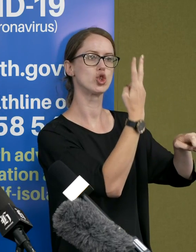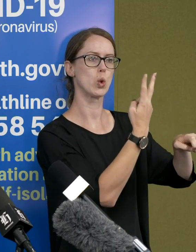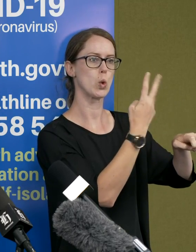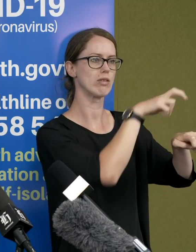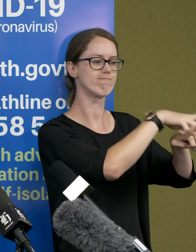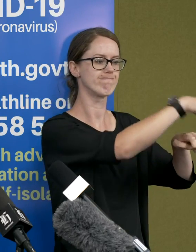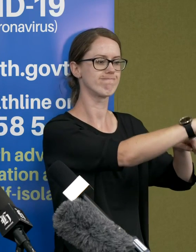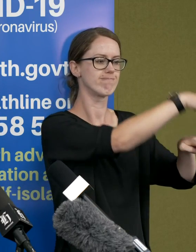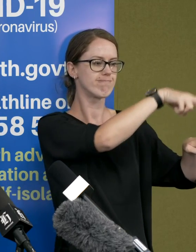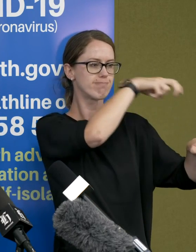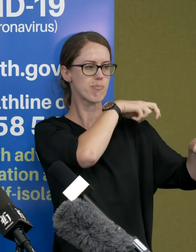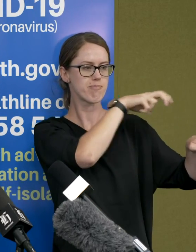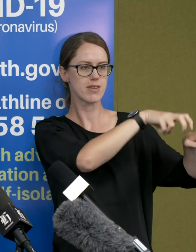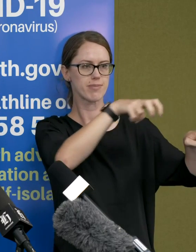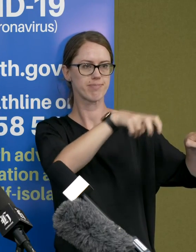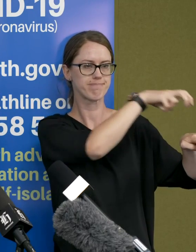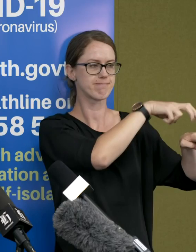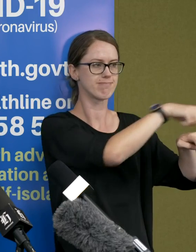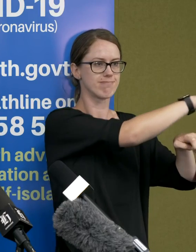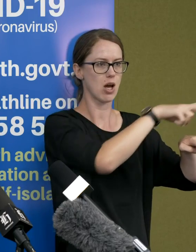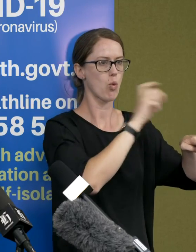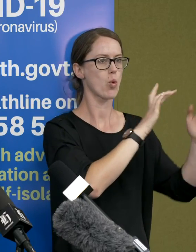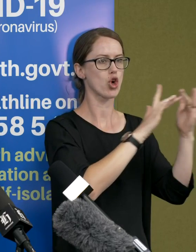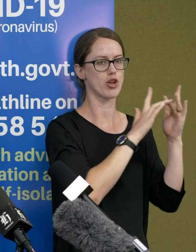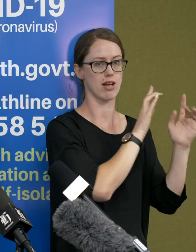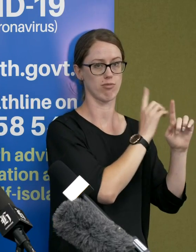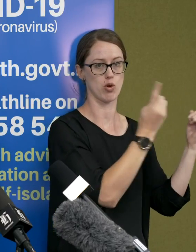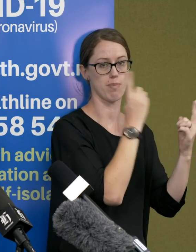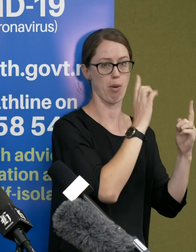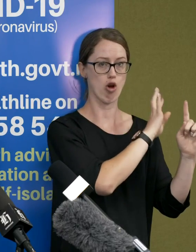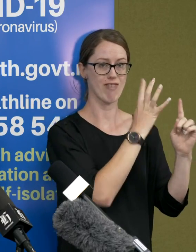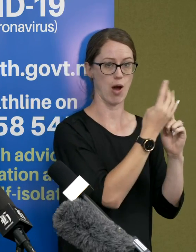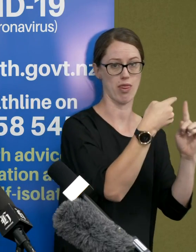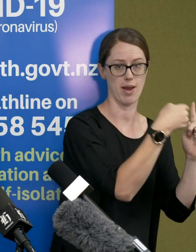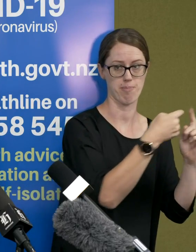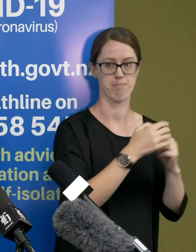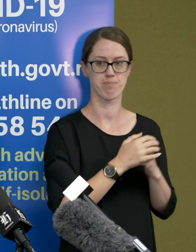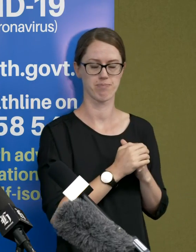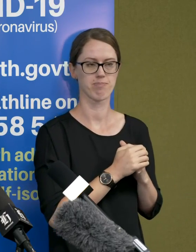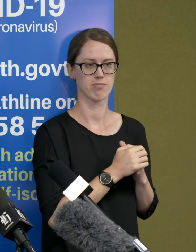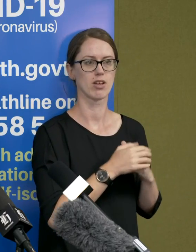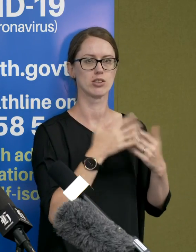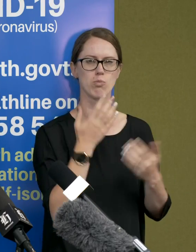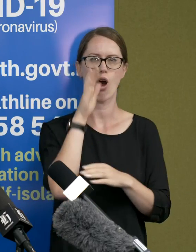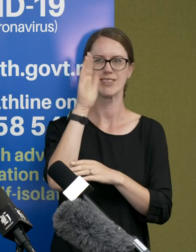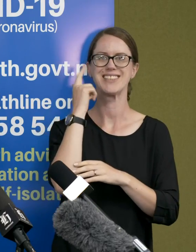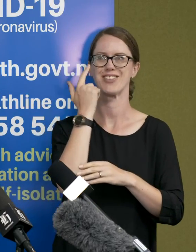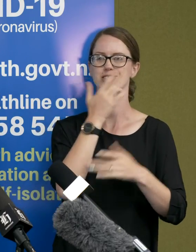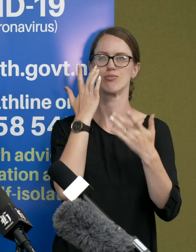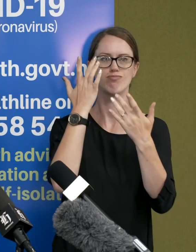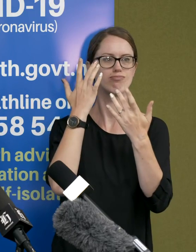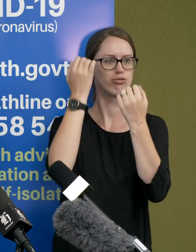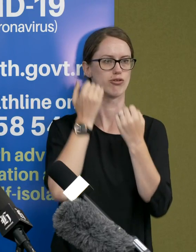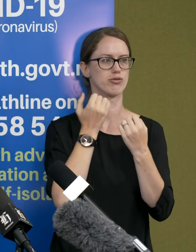the front, to the back, to the side, and diagonally if relevant. This is supported by current evidence and is